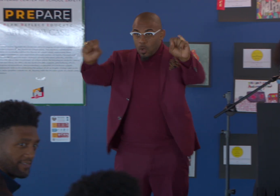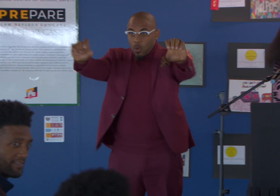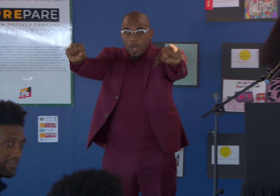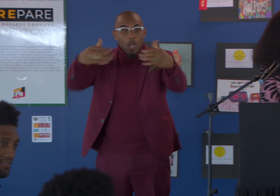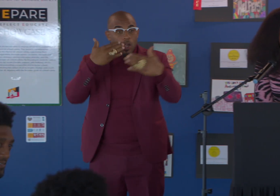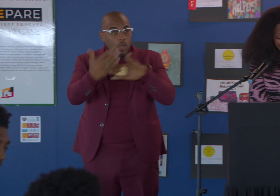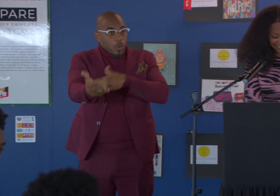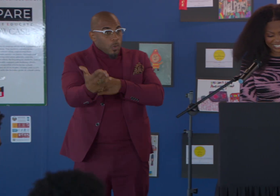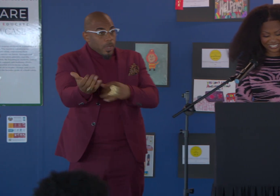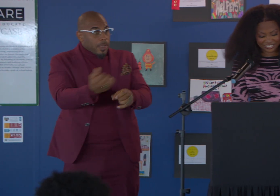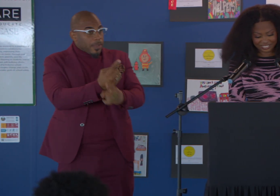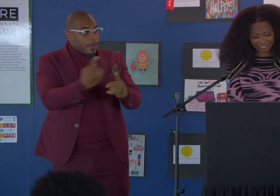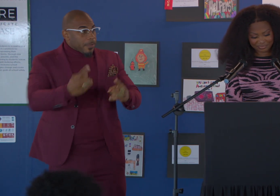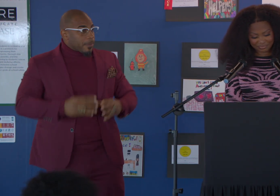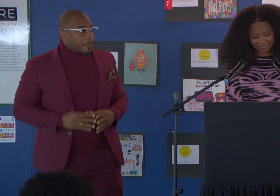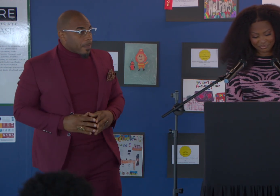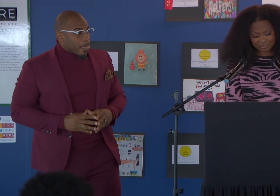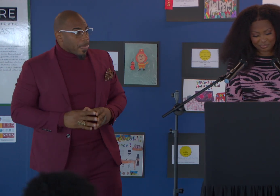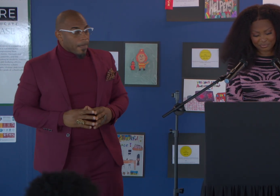Well, good morning.